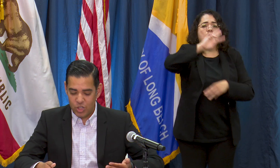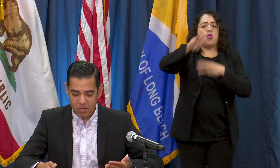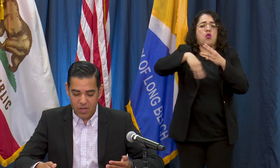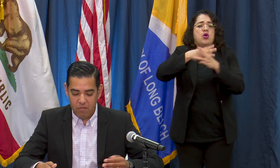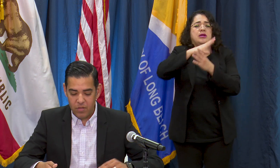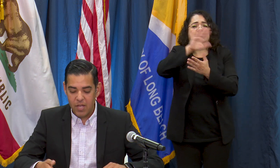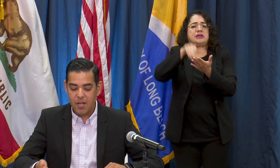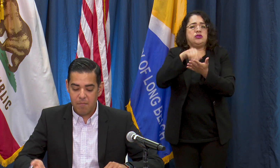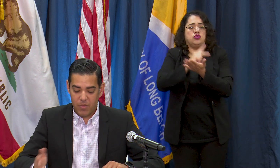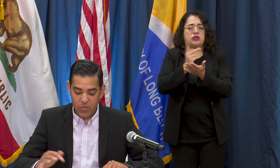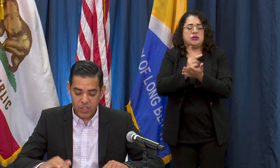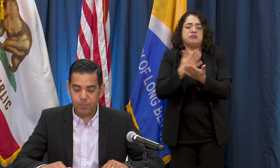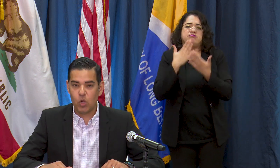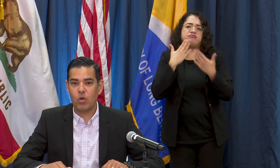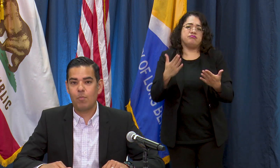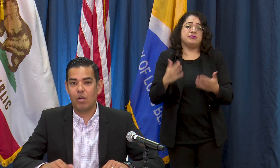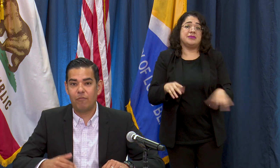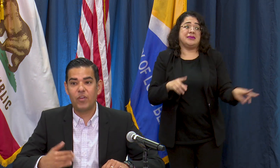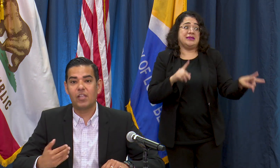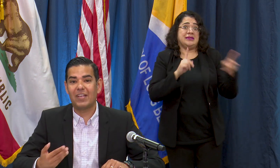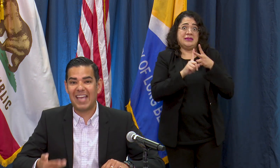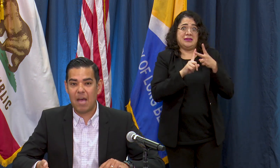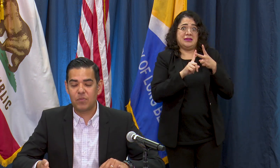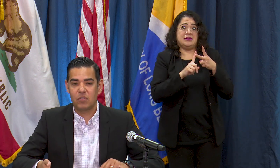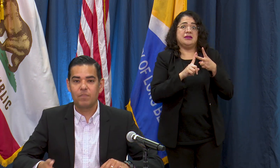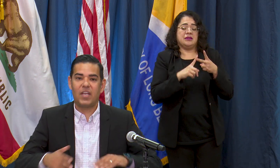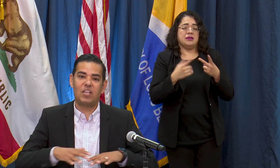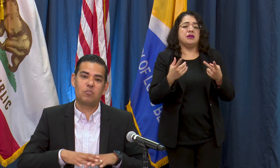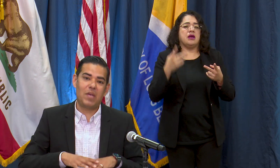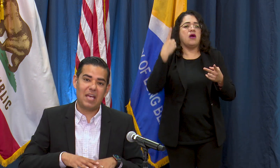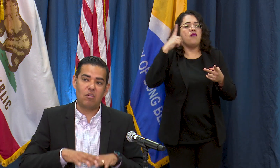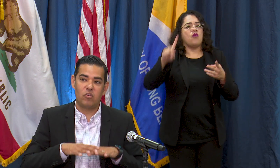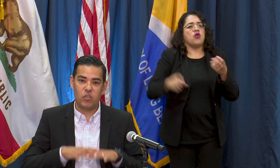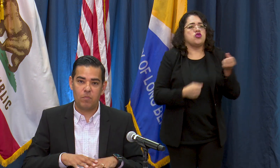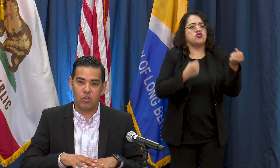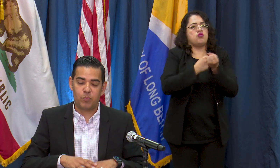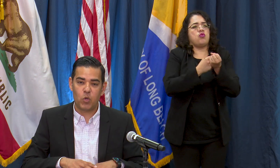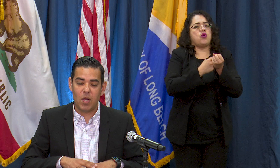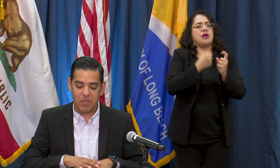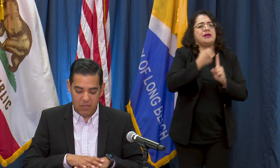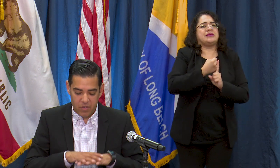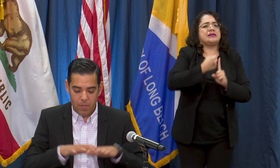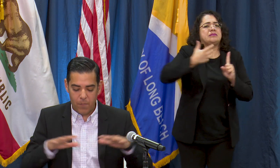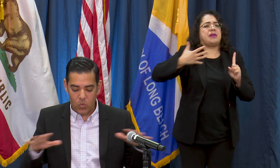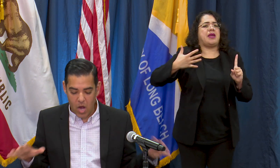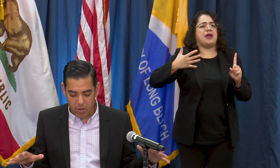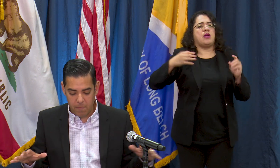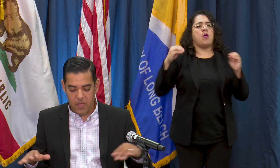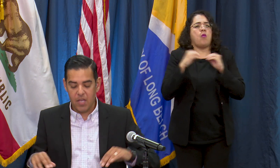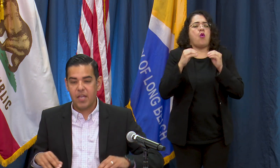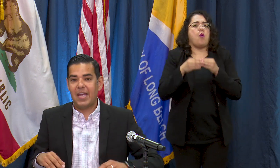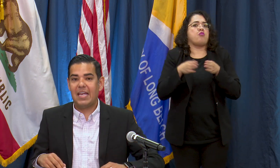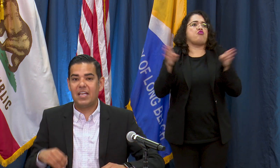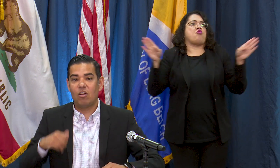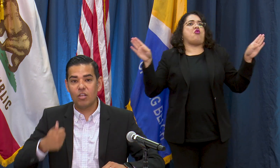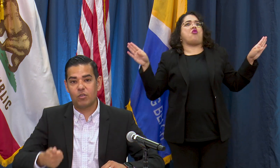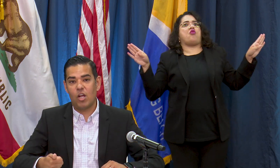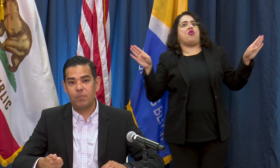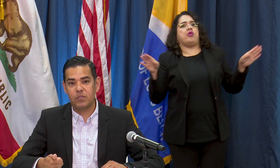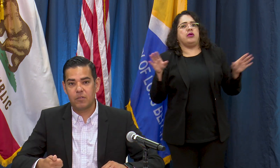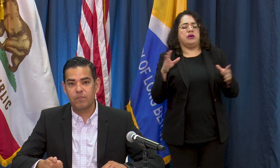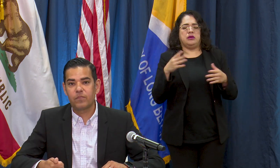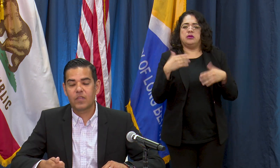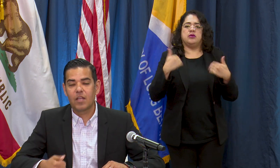very appreciative of. But this program will help fill in the gaps and expand our senior meals program even broader. And it